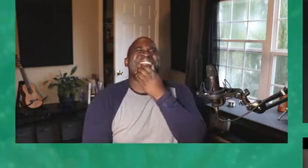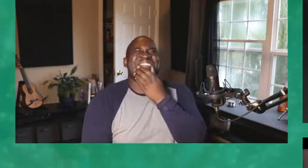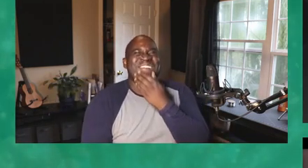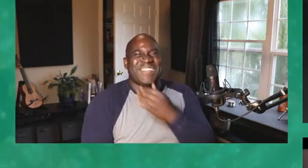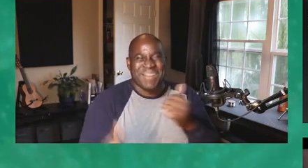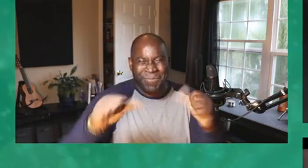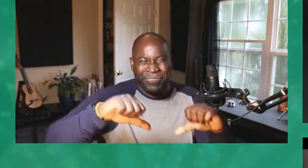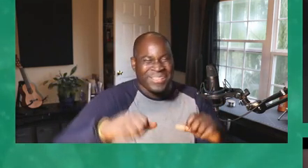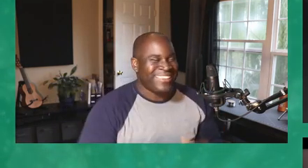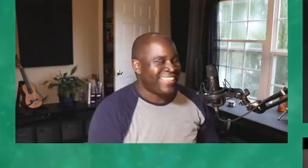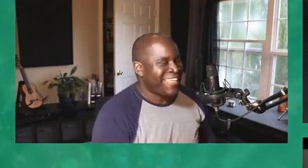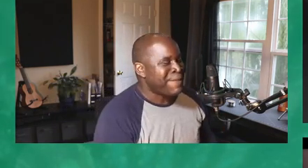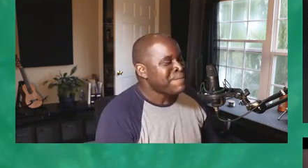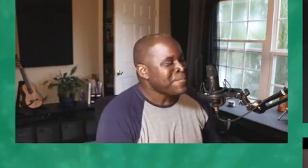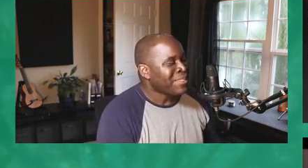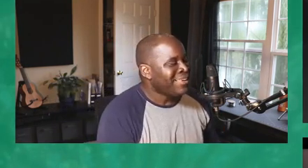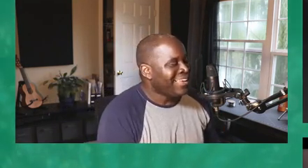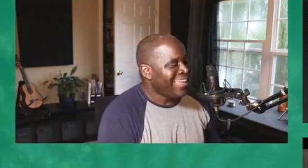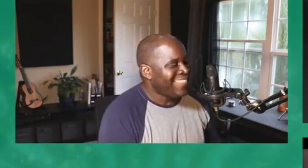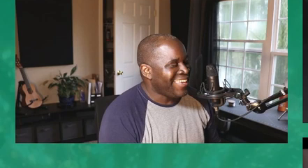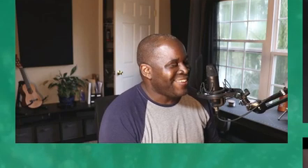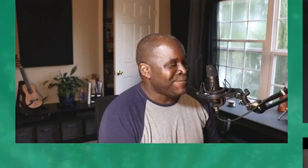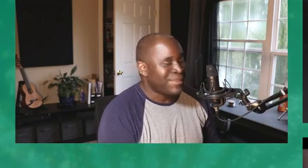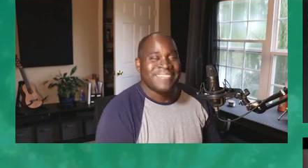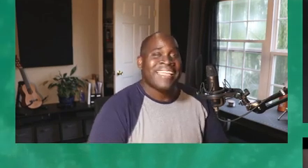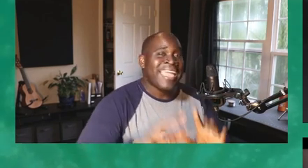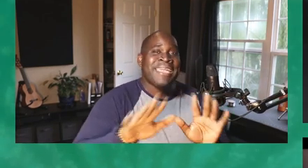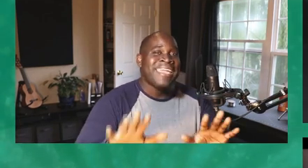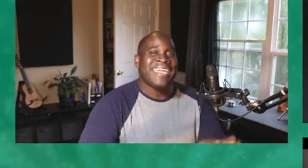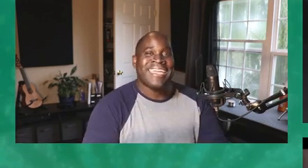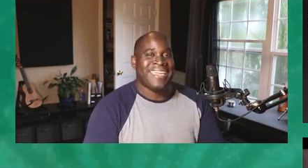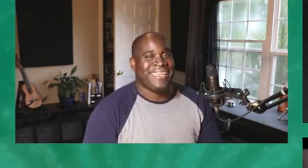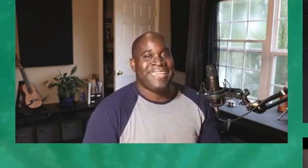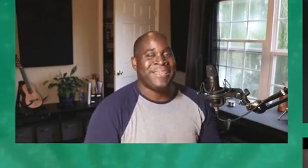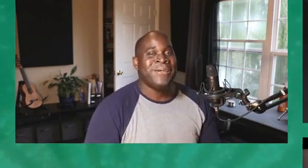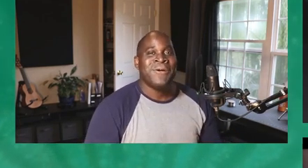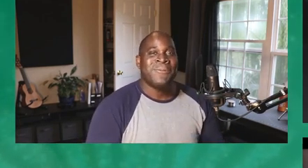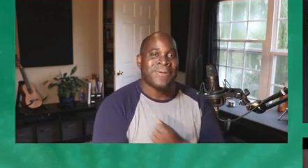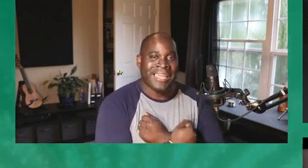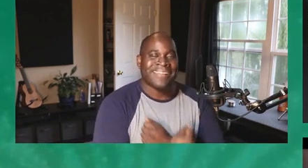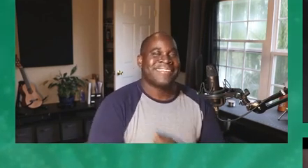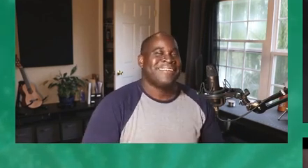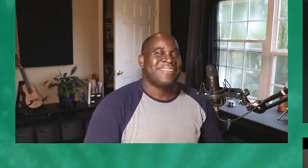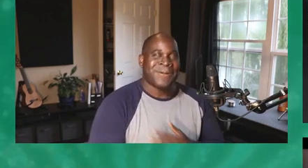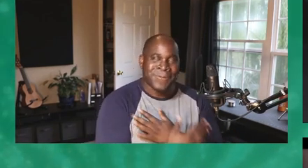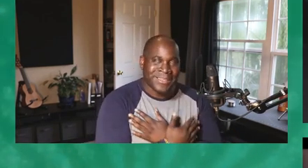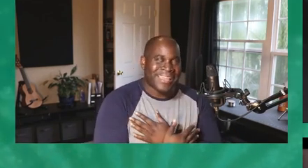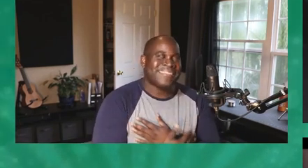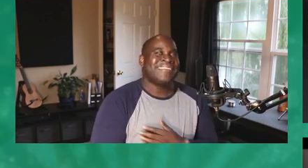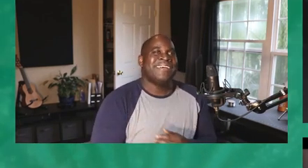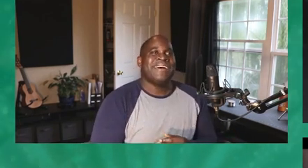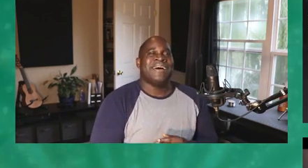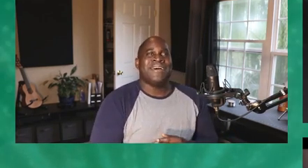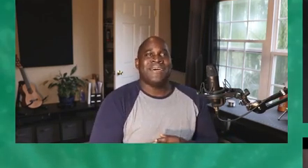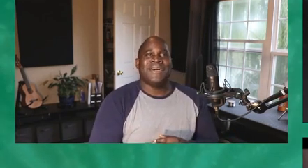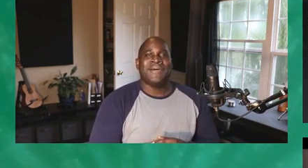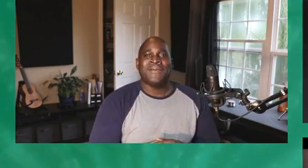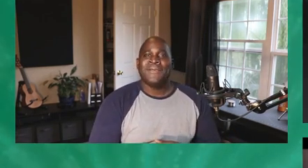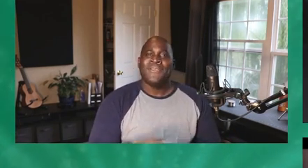her sister would go like that, and then she, but it's like, hey, but relax, you know, relax.